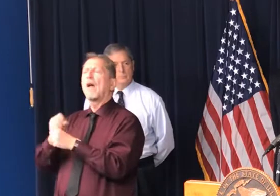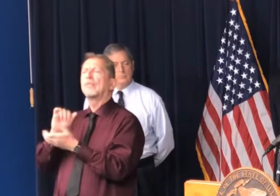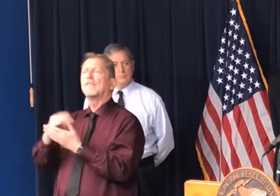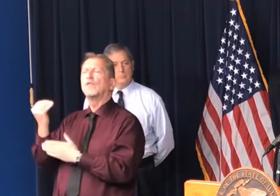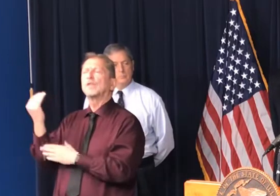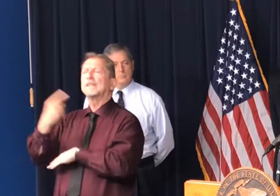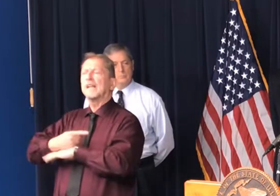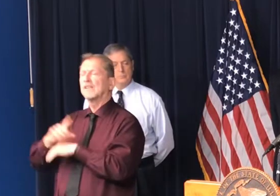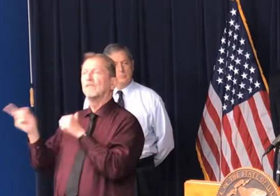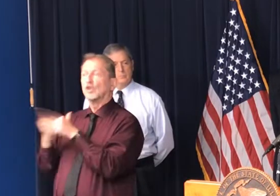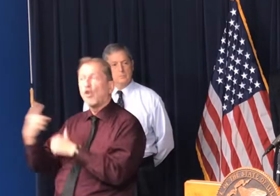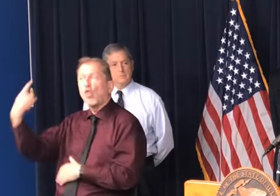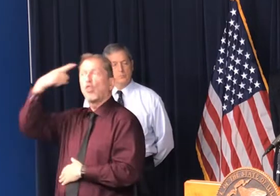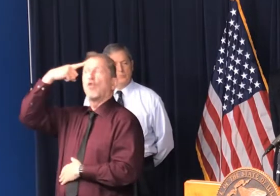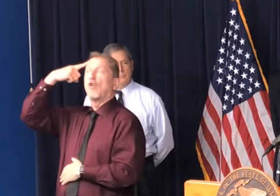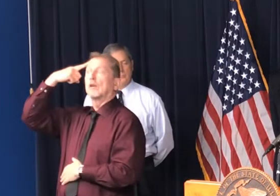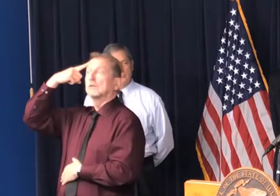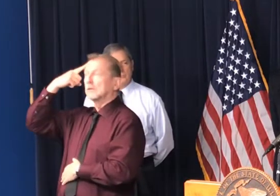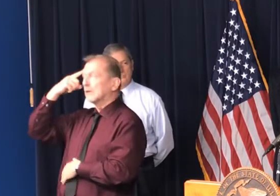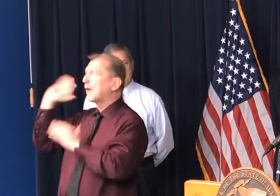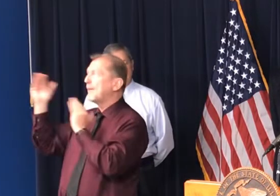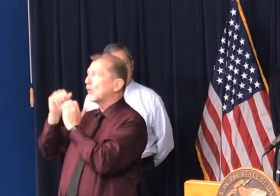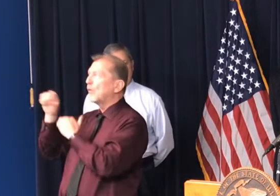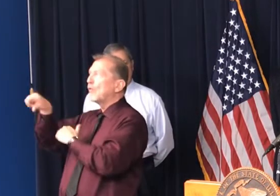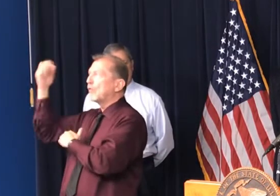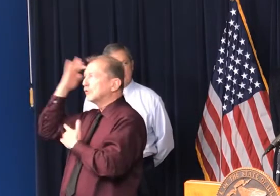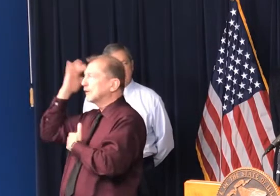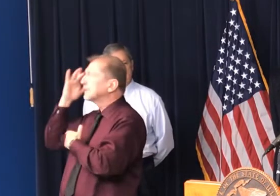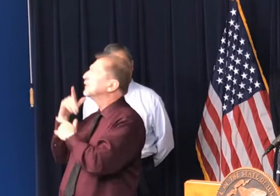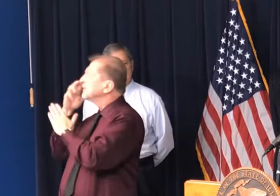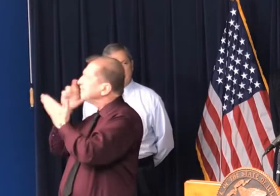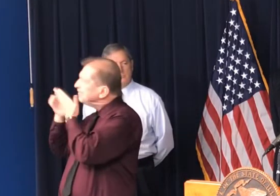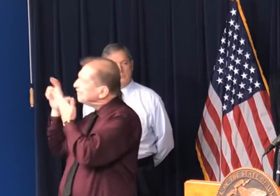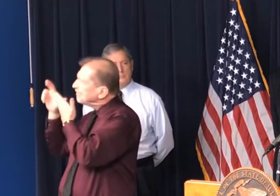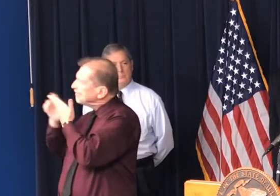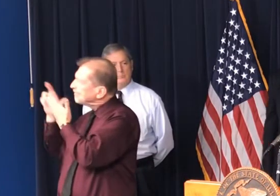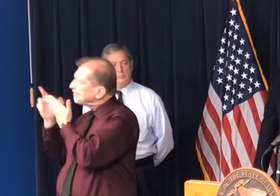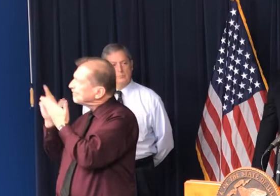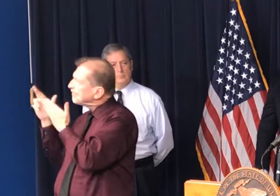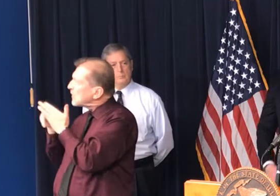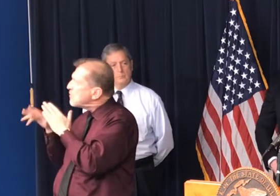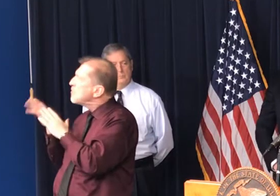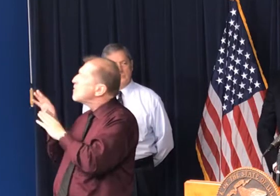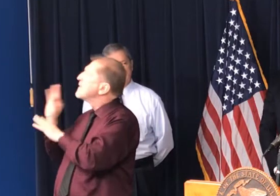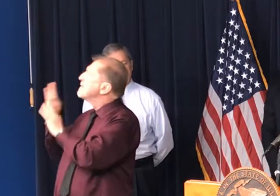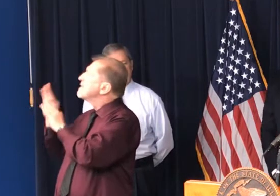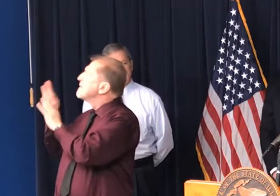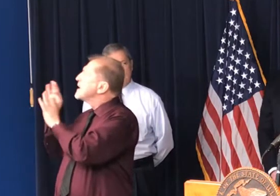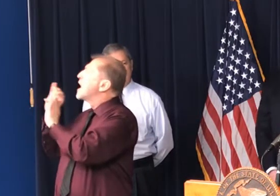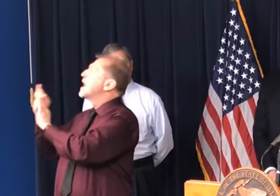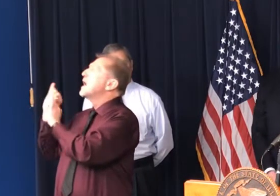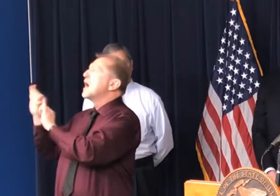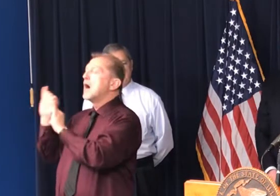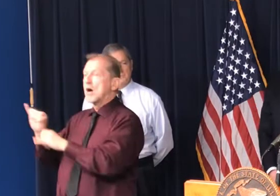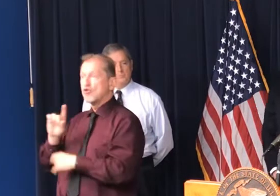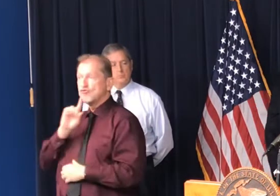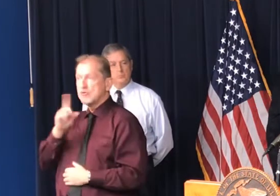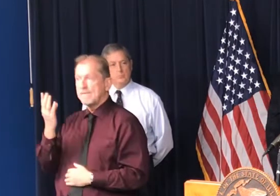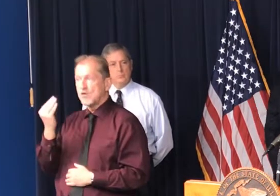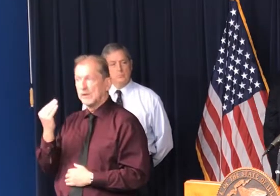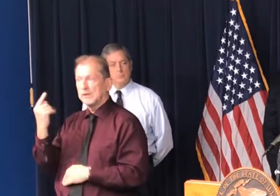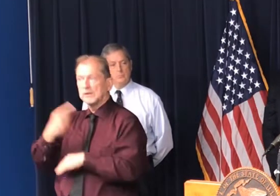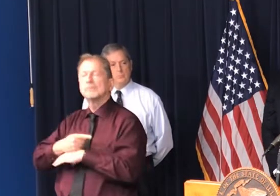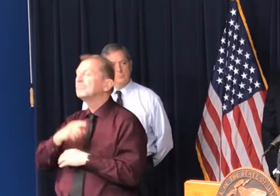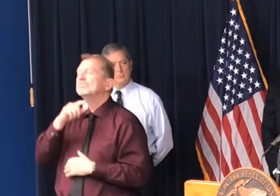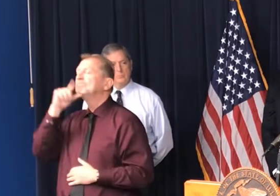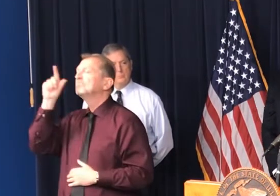there, understanding how maybe other viruses have worked. But as we've gotten more information and been able to do the contact tracing for some of those